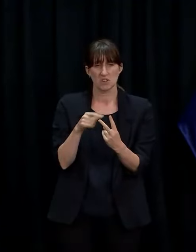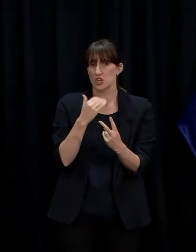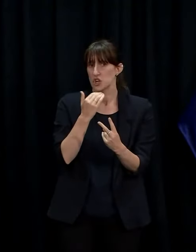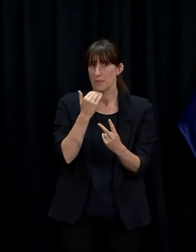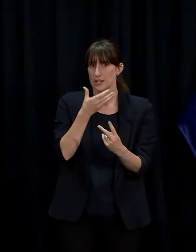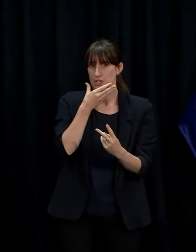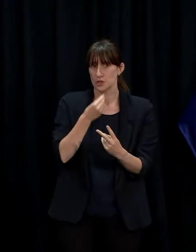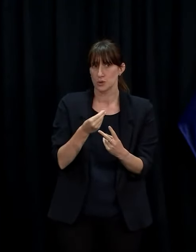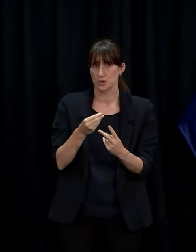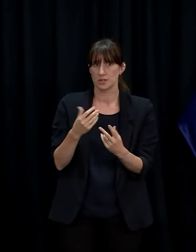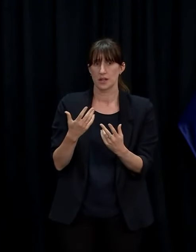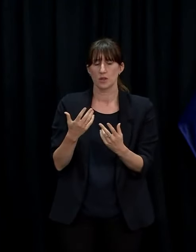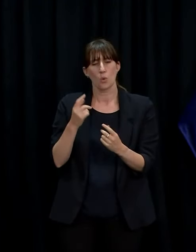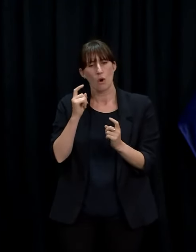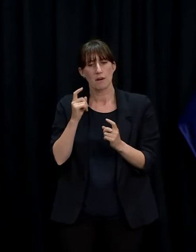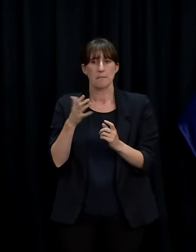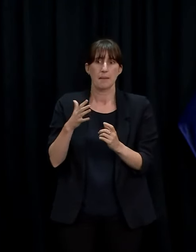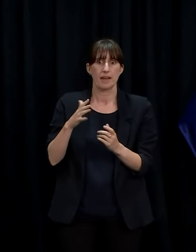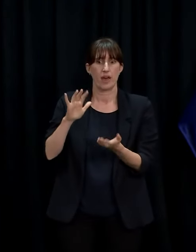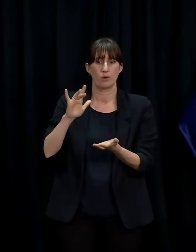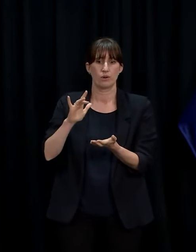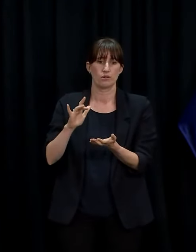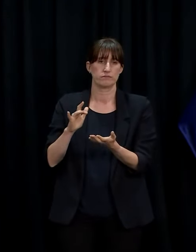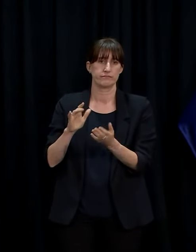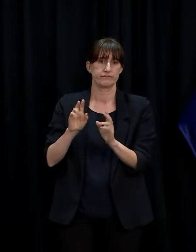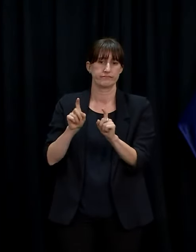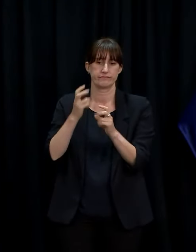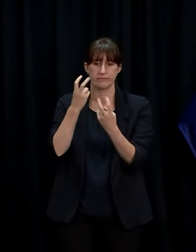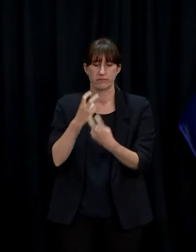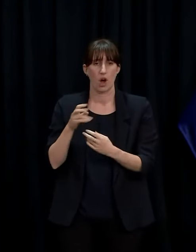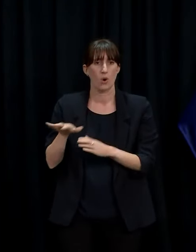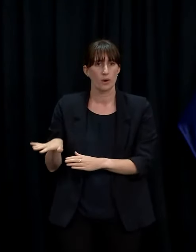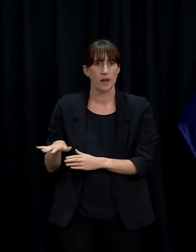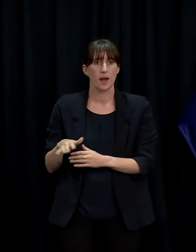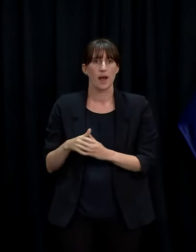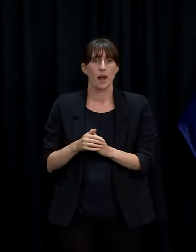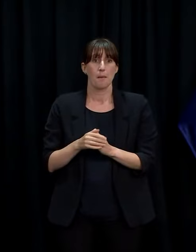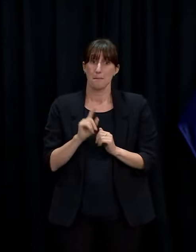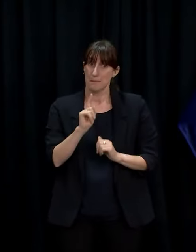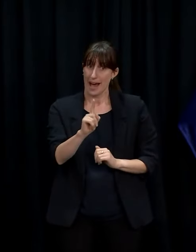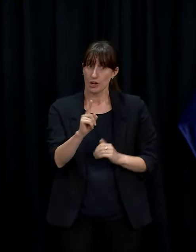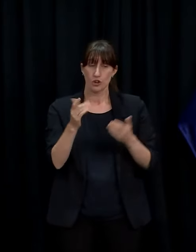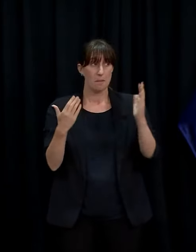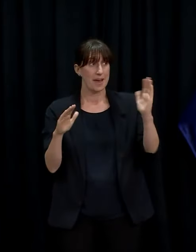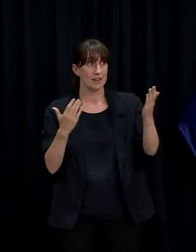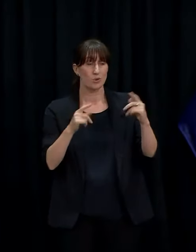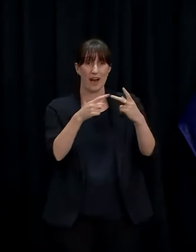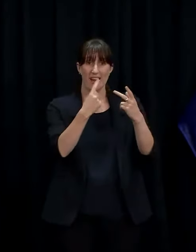to manage that very effectively. So we have, by international standards, one of the lowest vaccine wastage rates in the world.